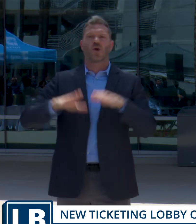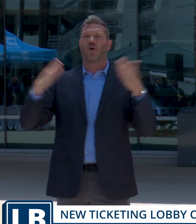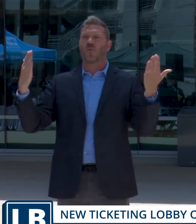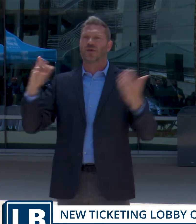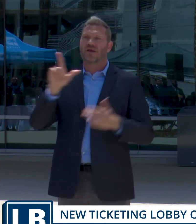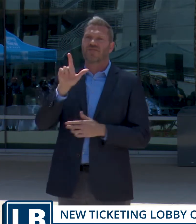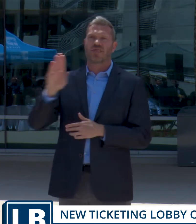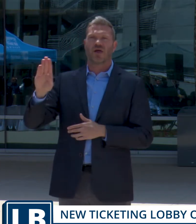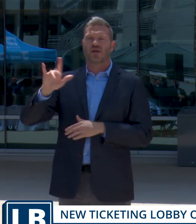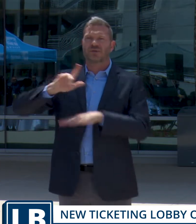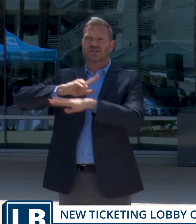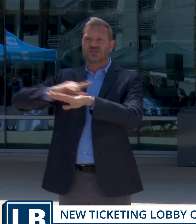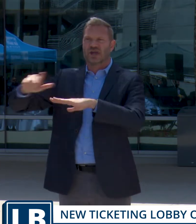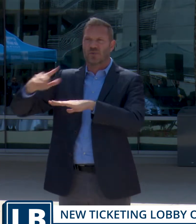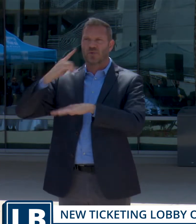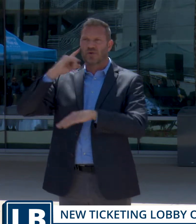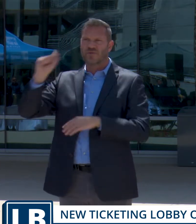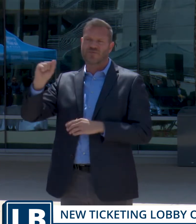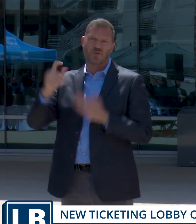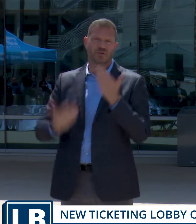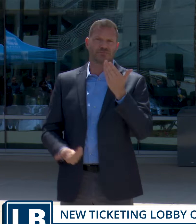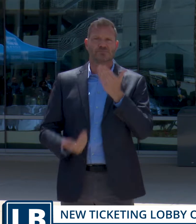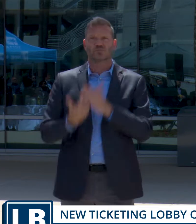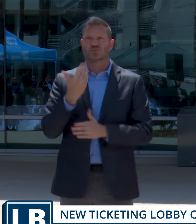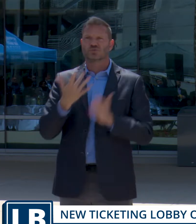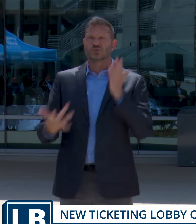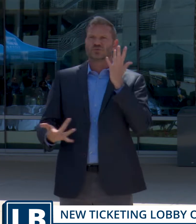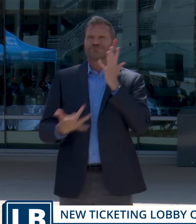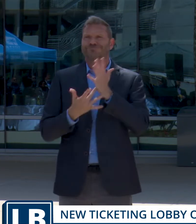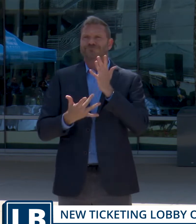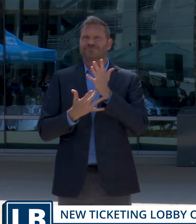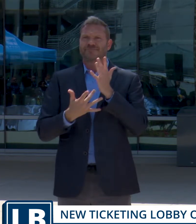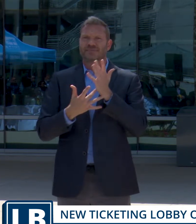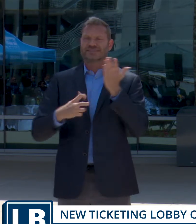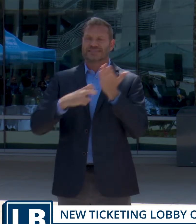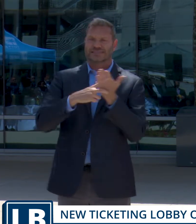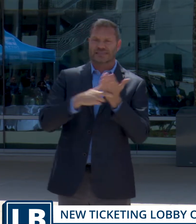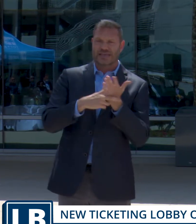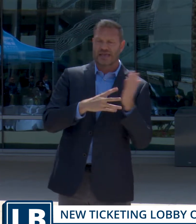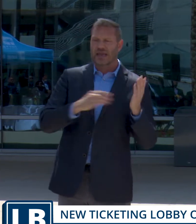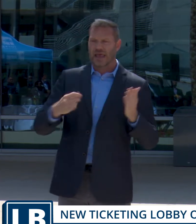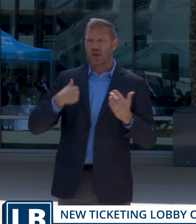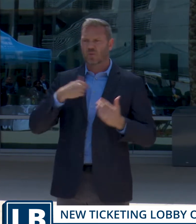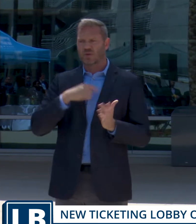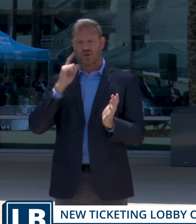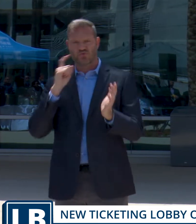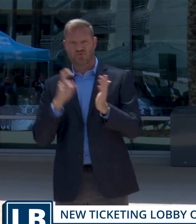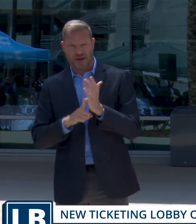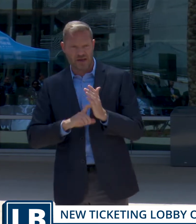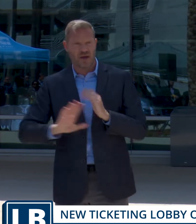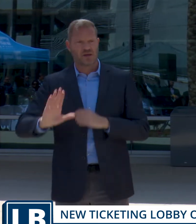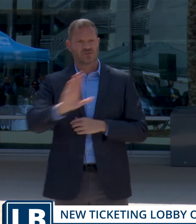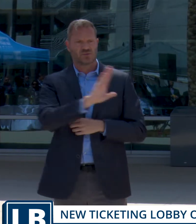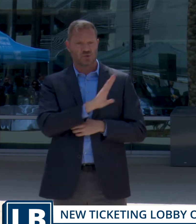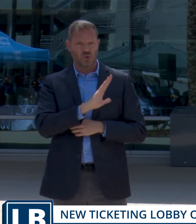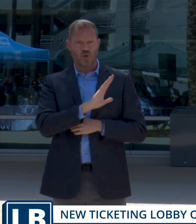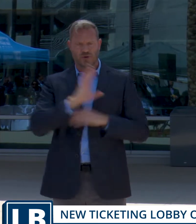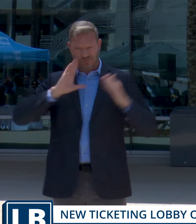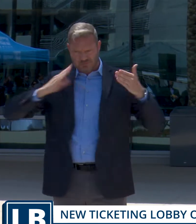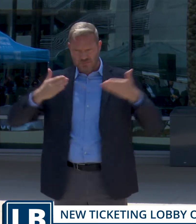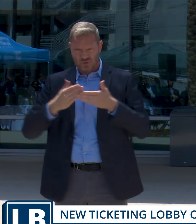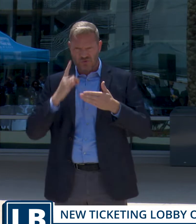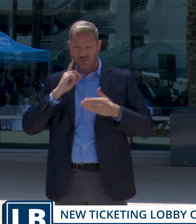Beach Airport for the state-of-the-art ticketing lobby, and we commend LGB's dedication to construct an innovative and